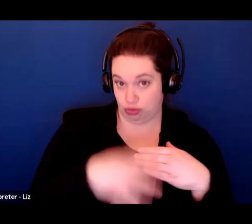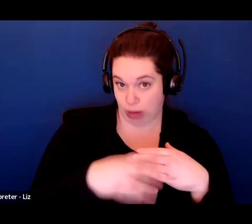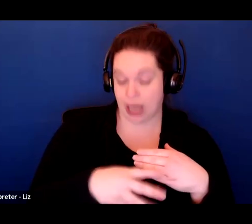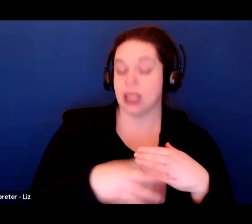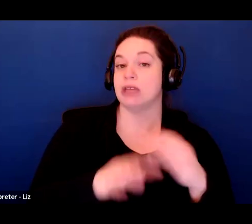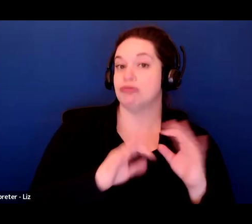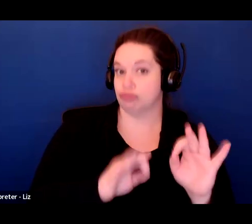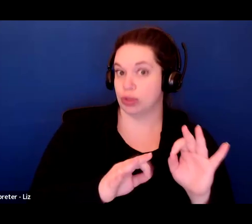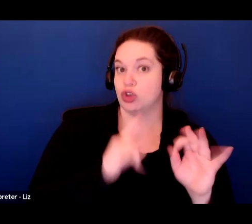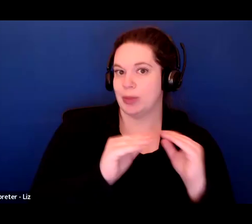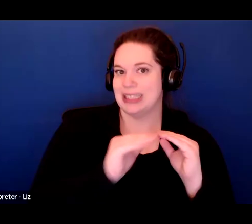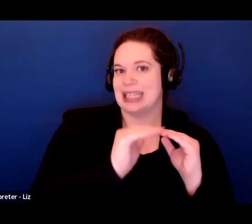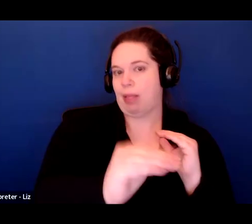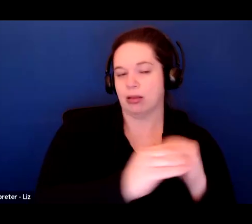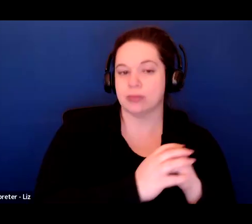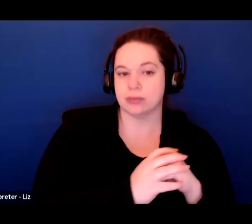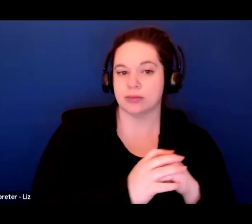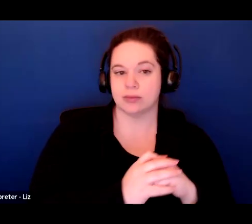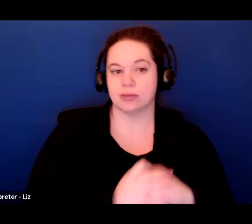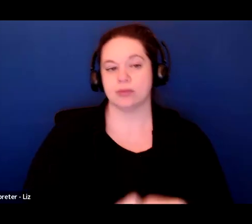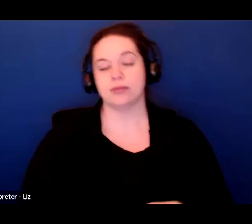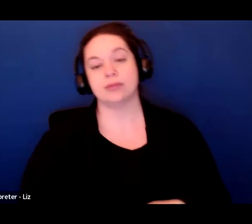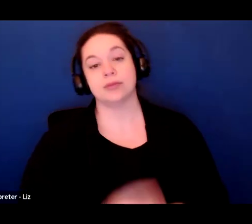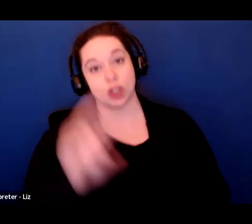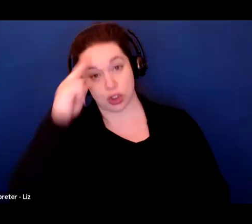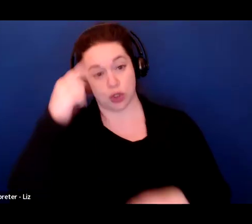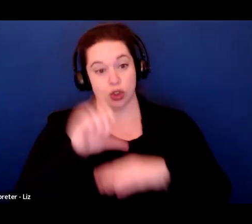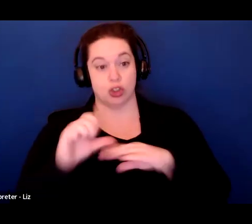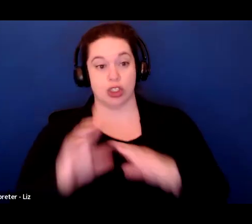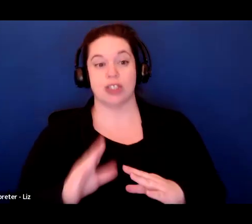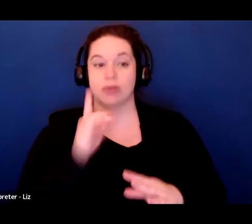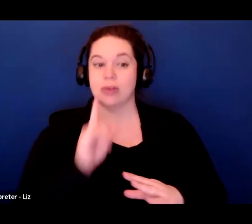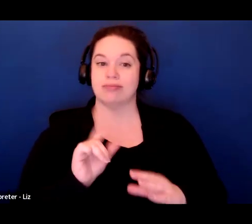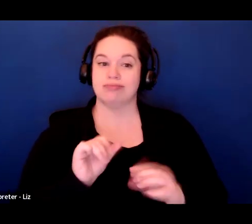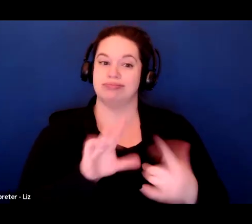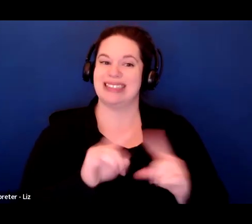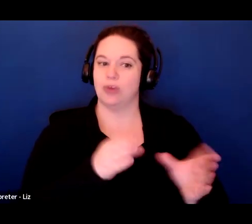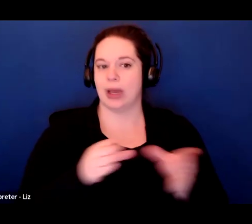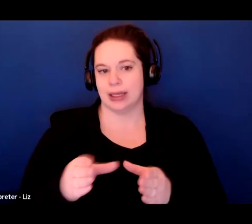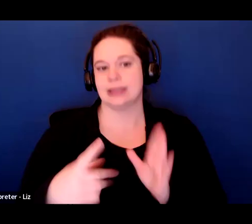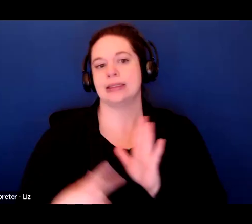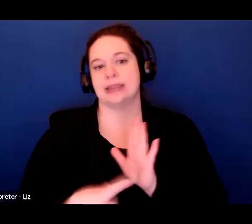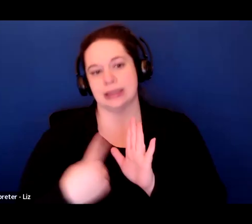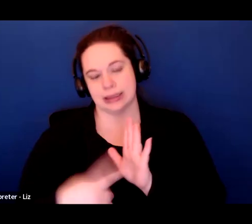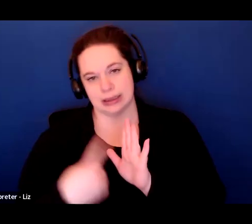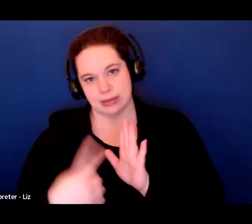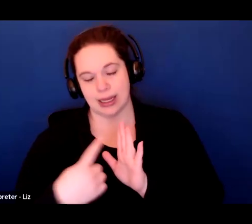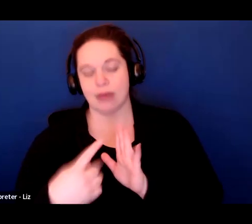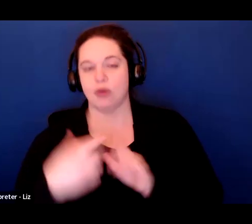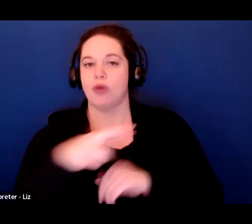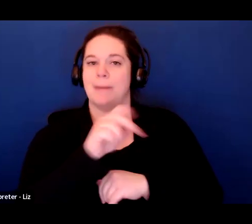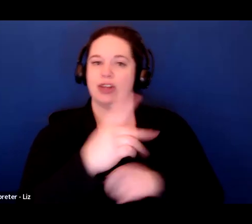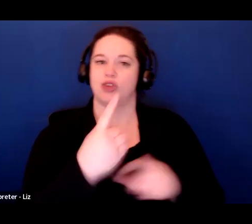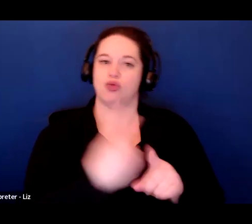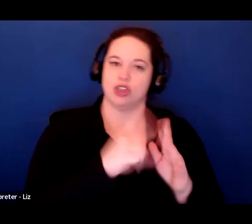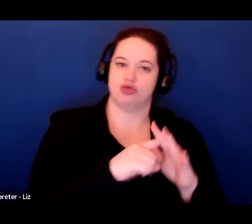stable condition. So neurosurgeons will do it different ways. Sometimes they'll refer it back to your original doctor. If